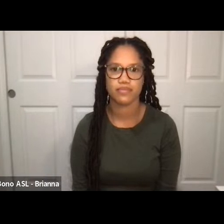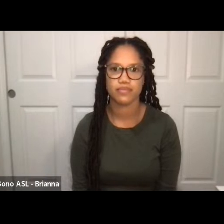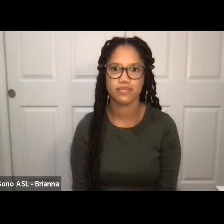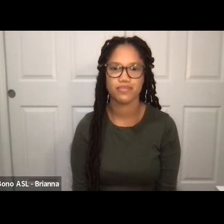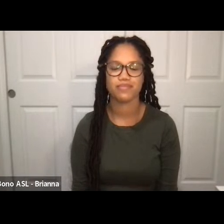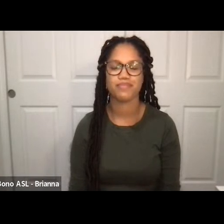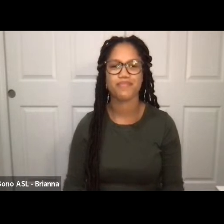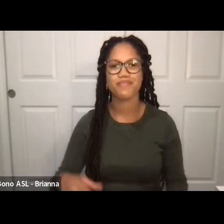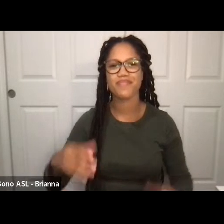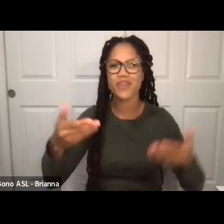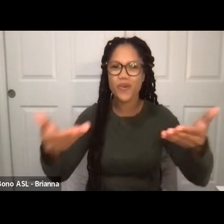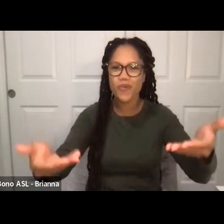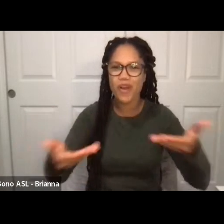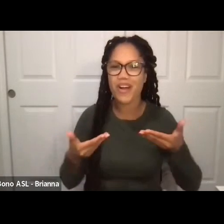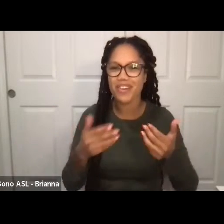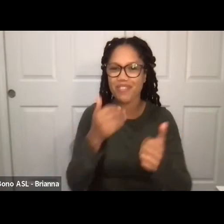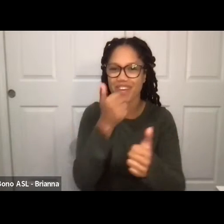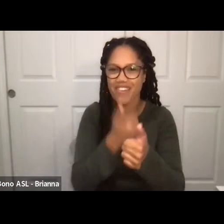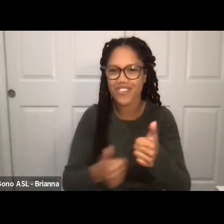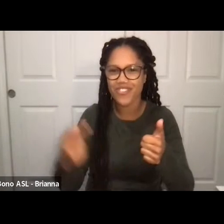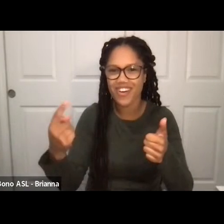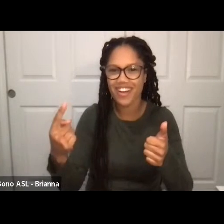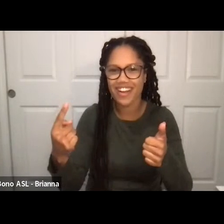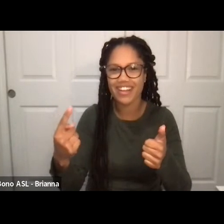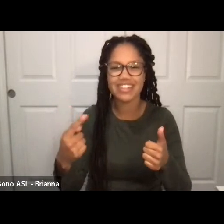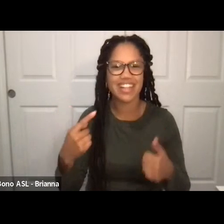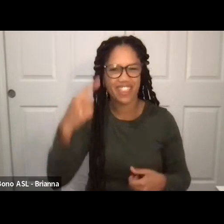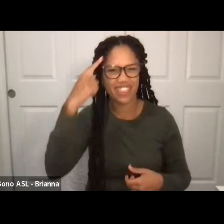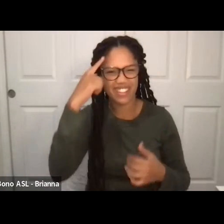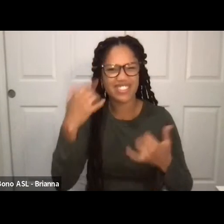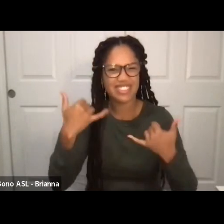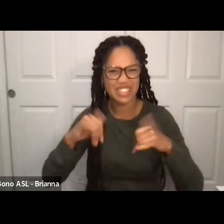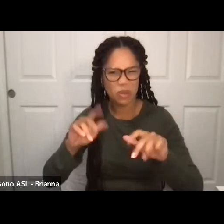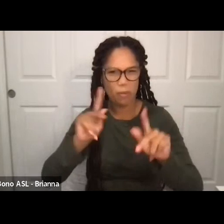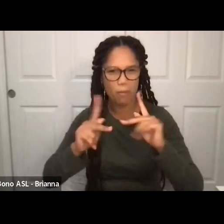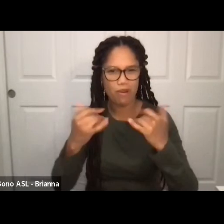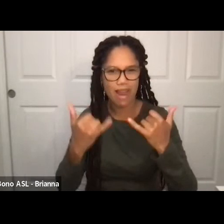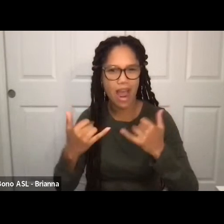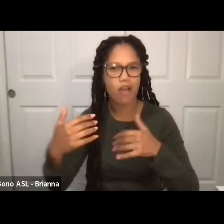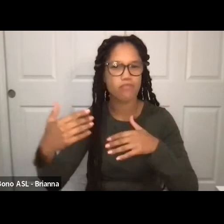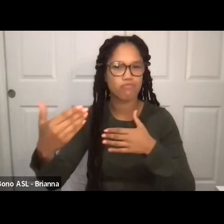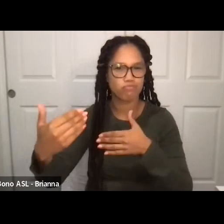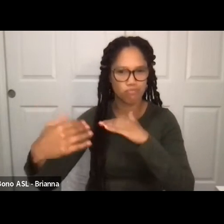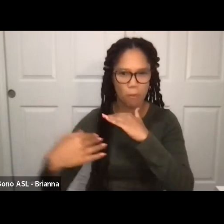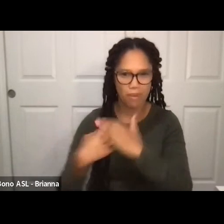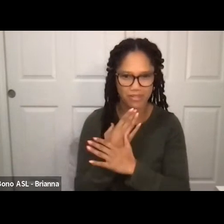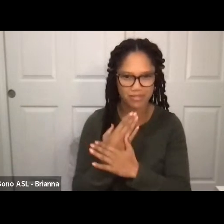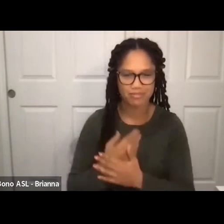Welcome, everybody. So I think we're still letting folks in, but